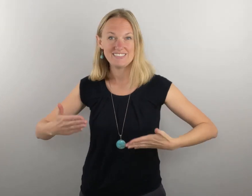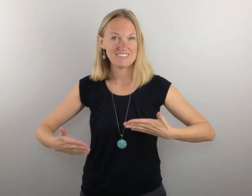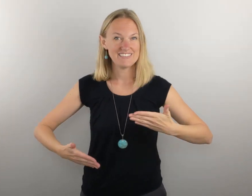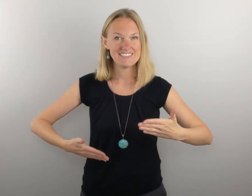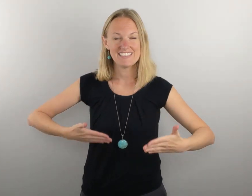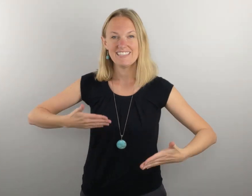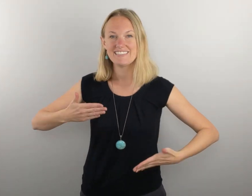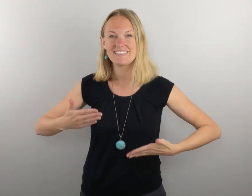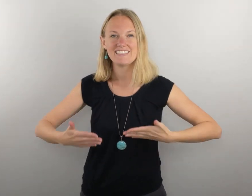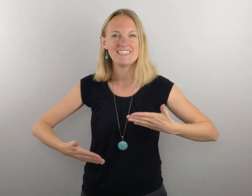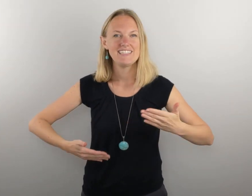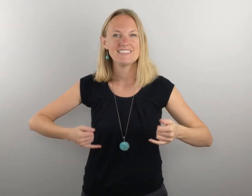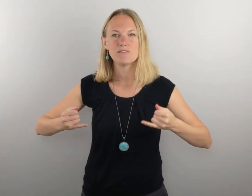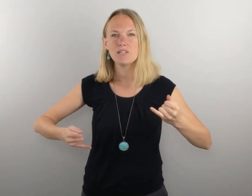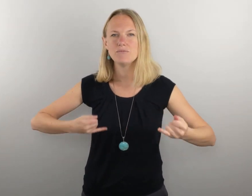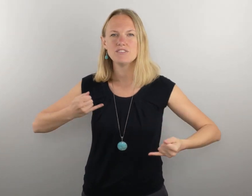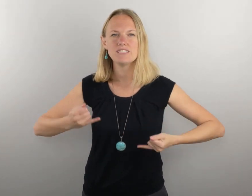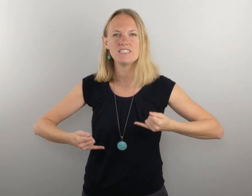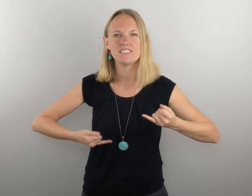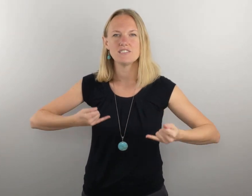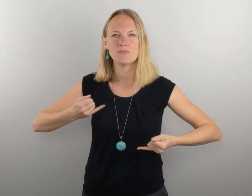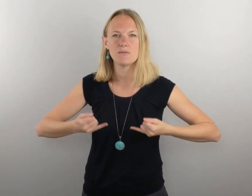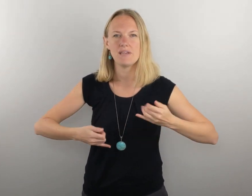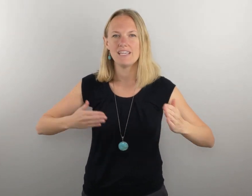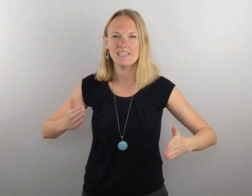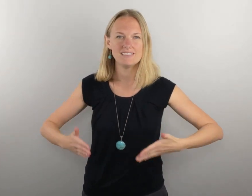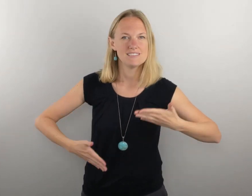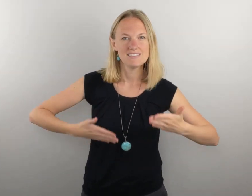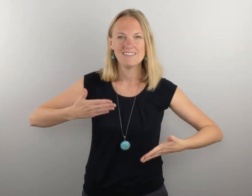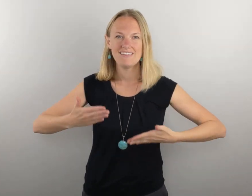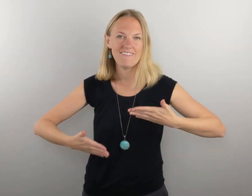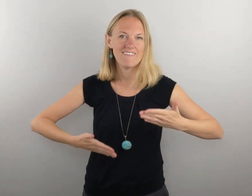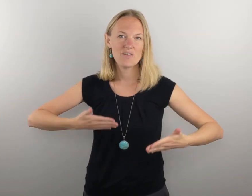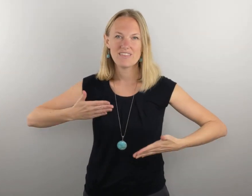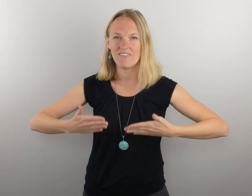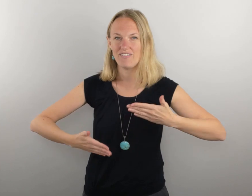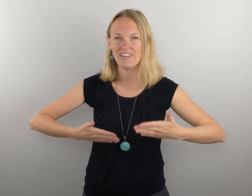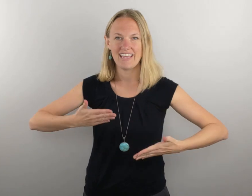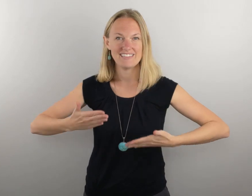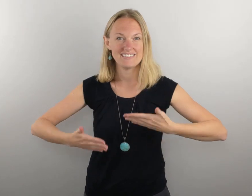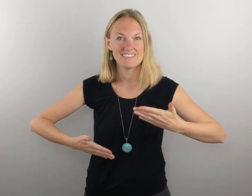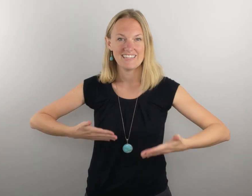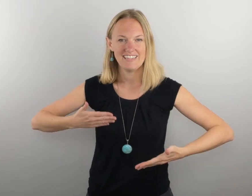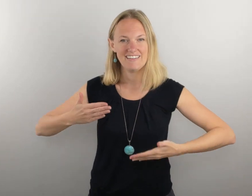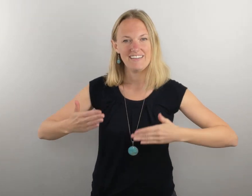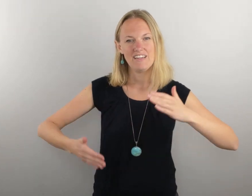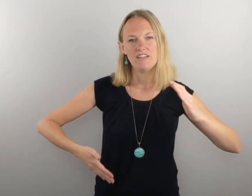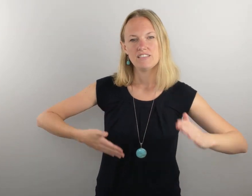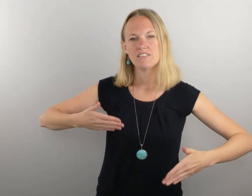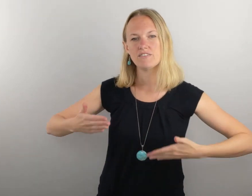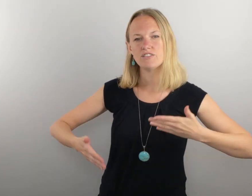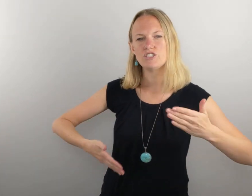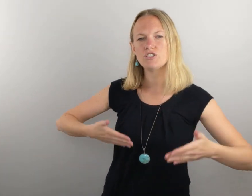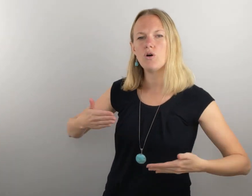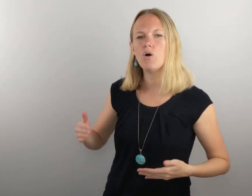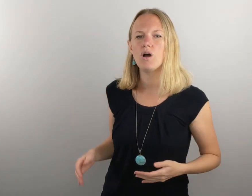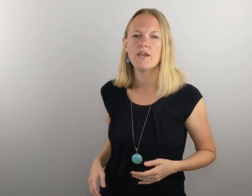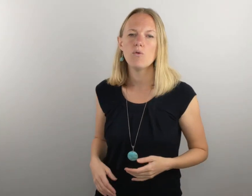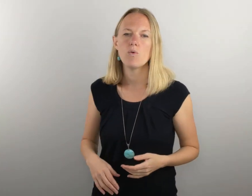joy is like this. Sometimes you see it just with the pinkies or with a full hand. Okay, sing for joy when